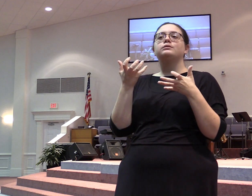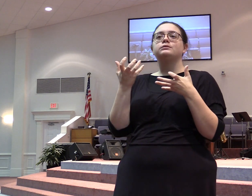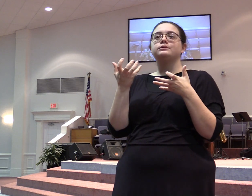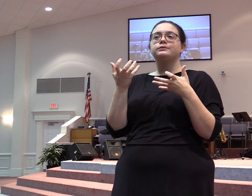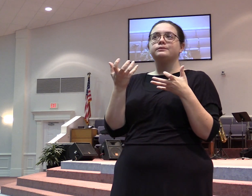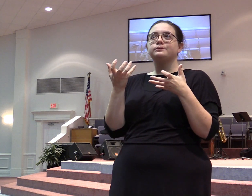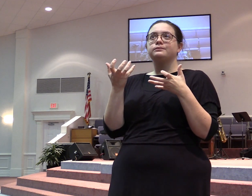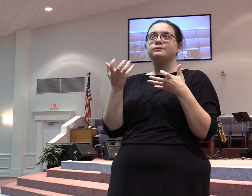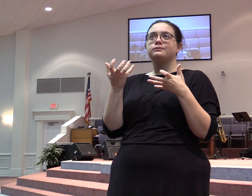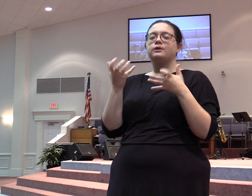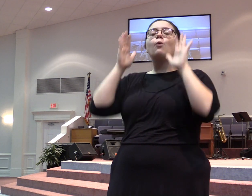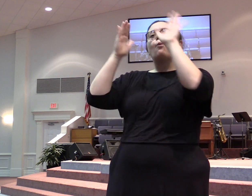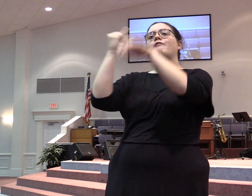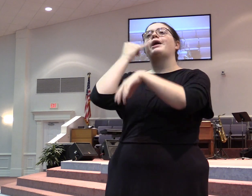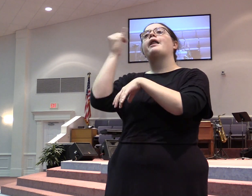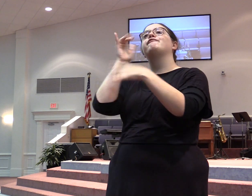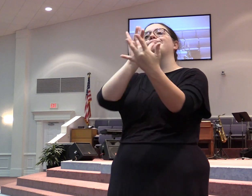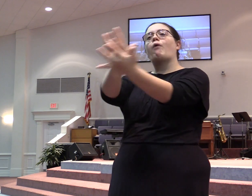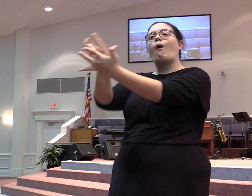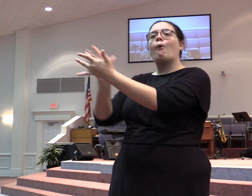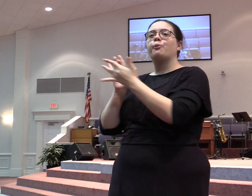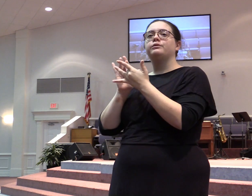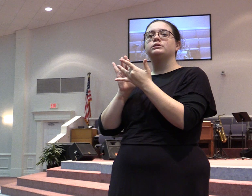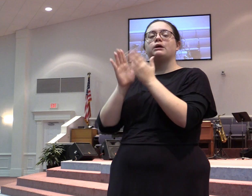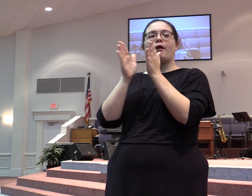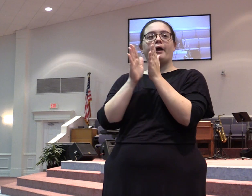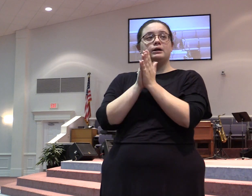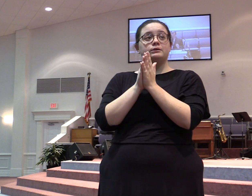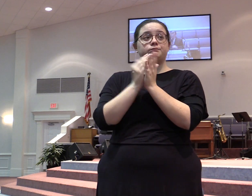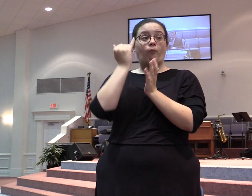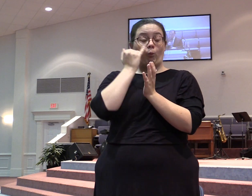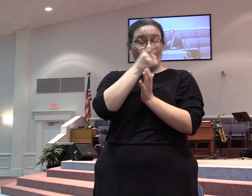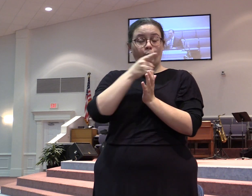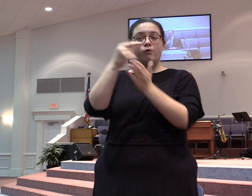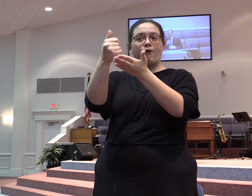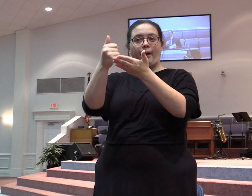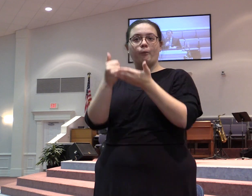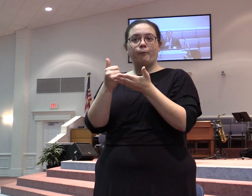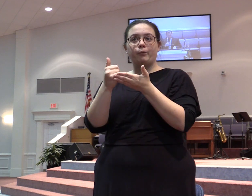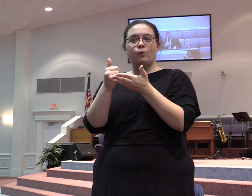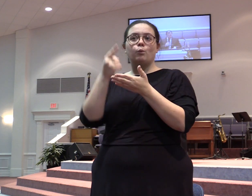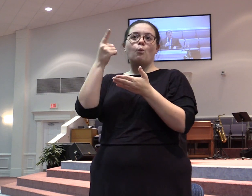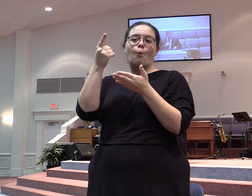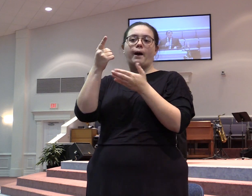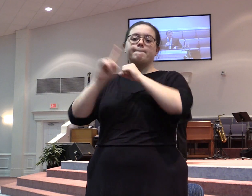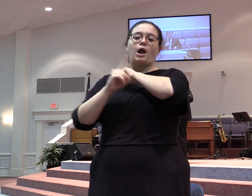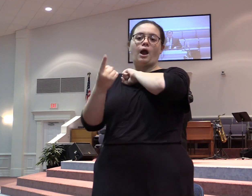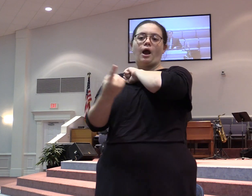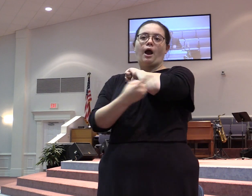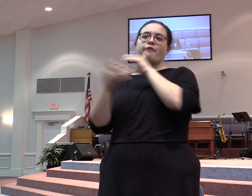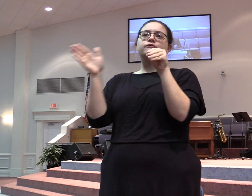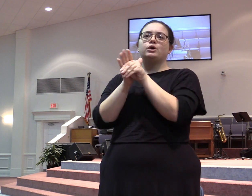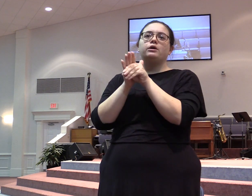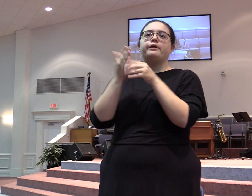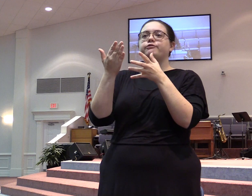She has this great idea for outreach. And so we're asking for anybody that could help, just put together one bag that's going to be full of